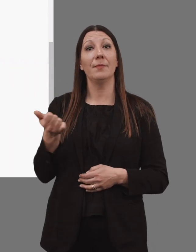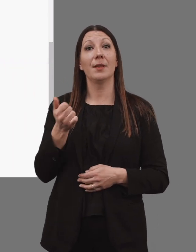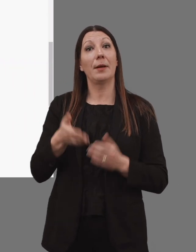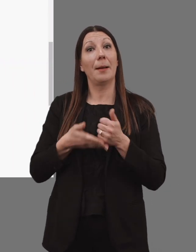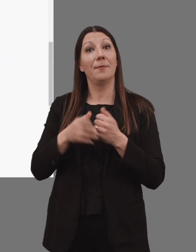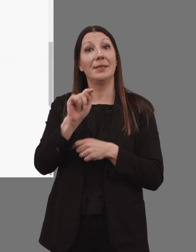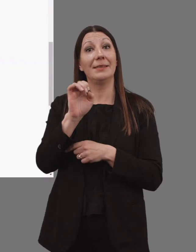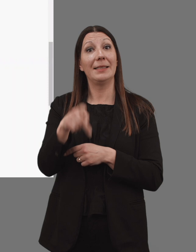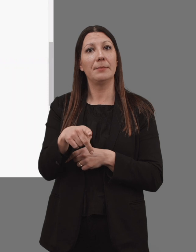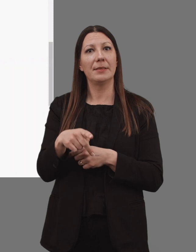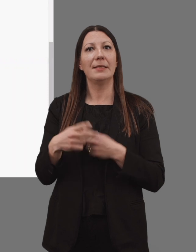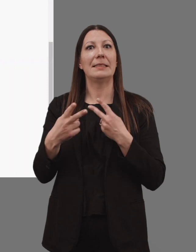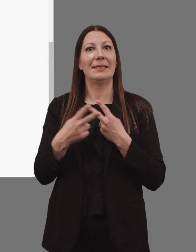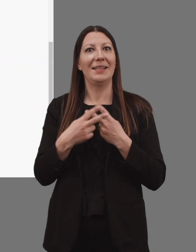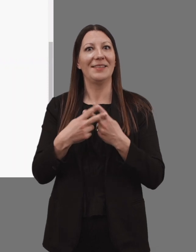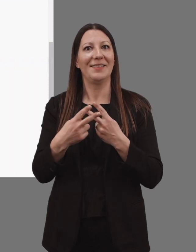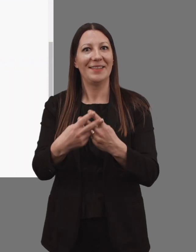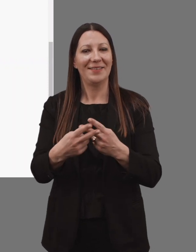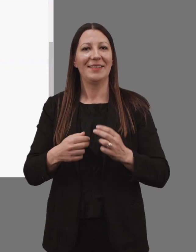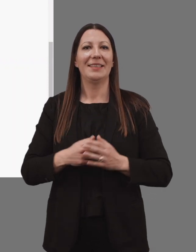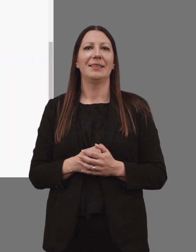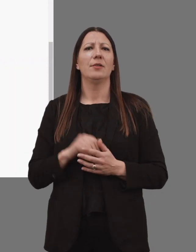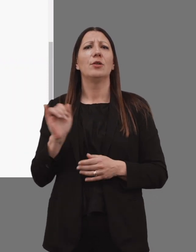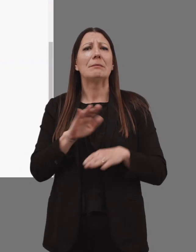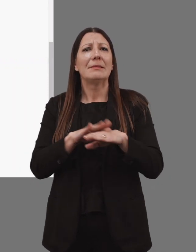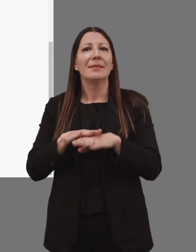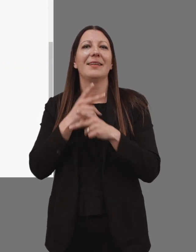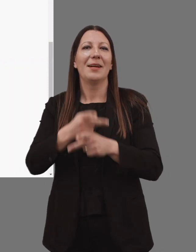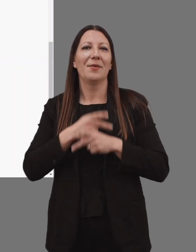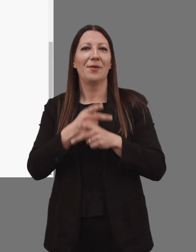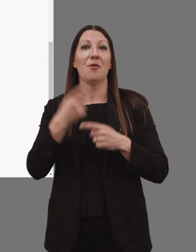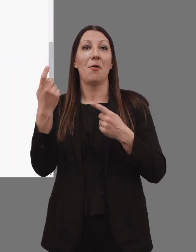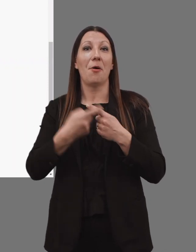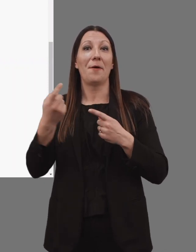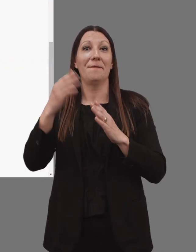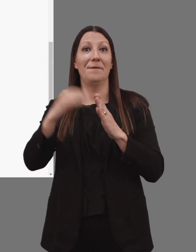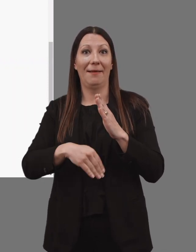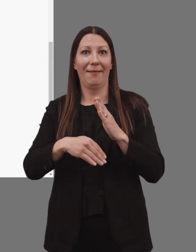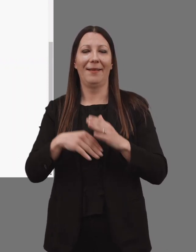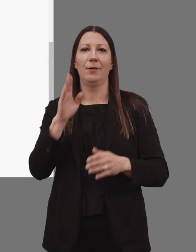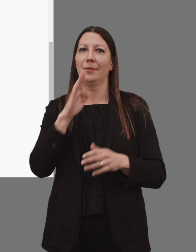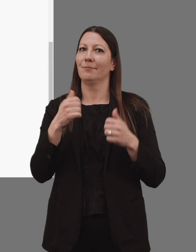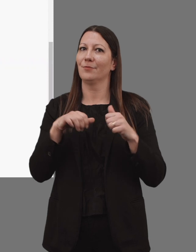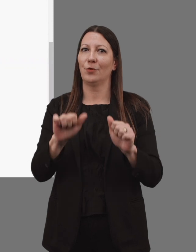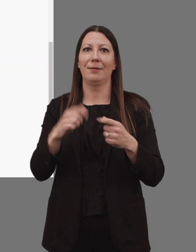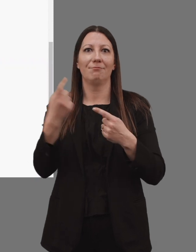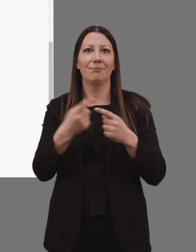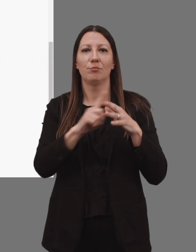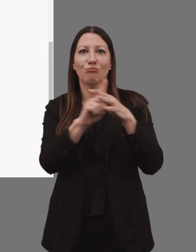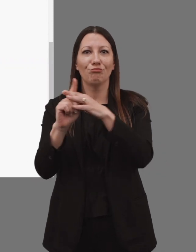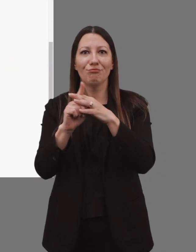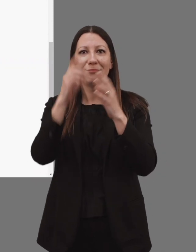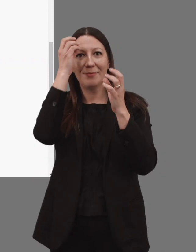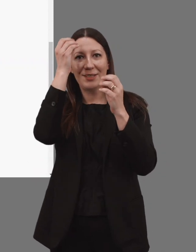save often, beware of autofill. It will try to autofill on your computer, and you don't